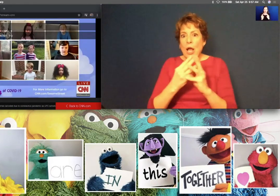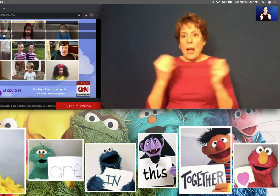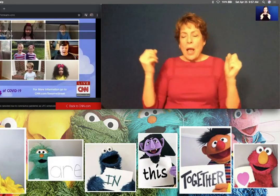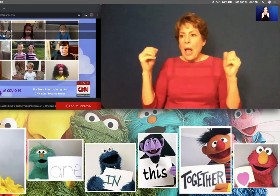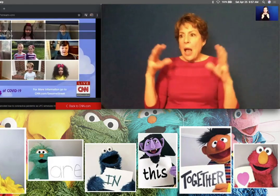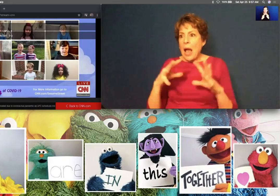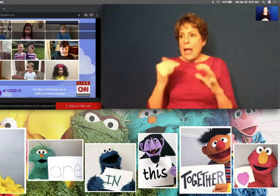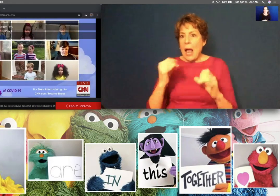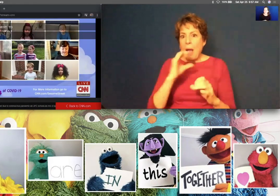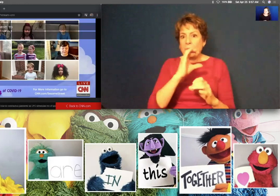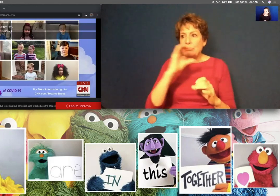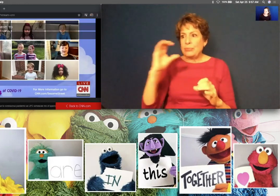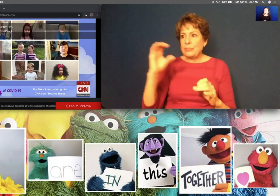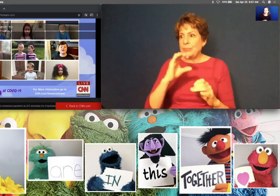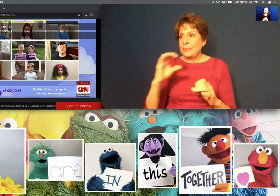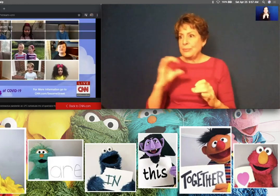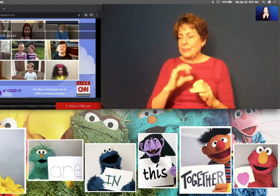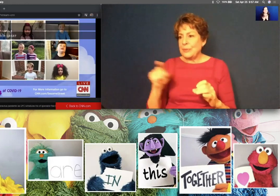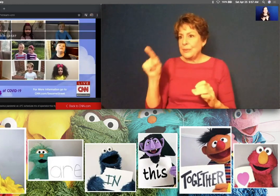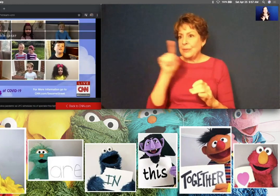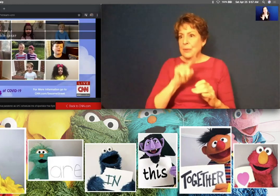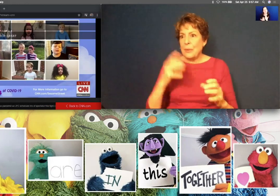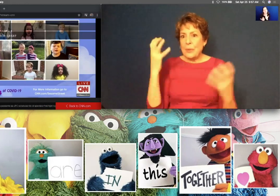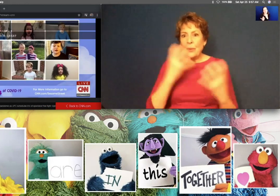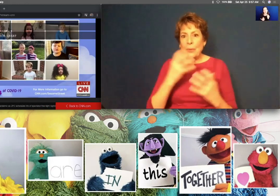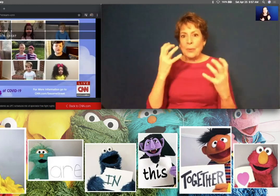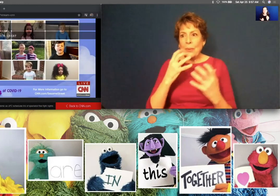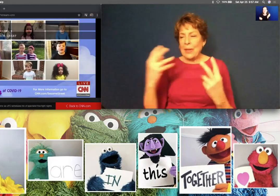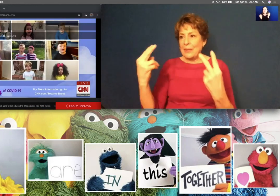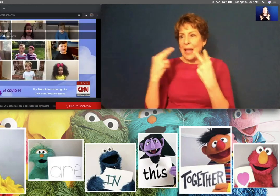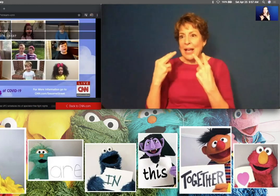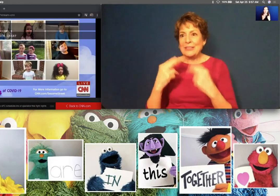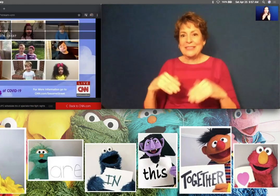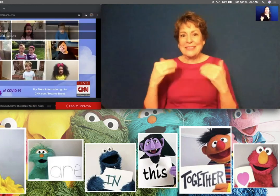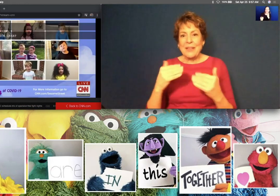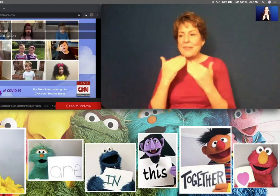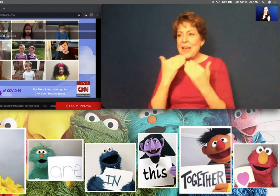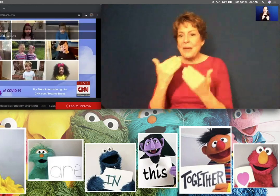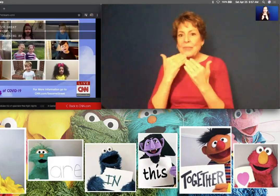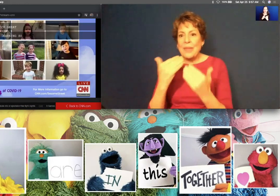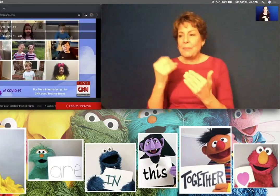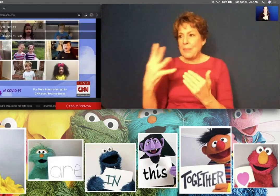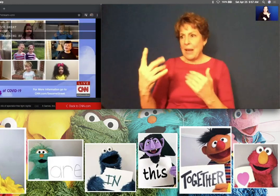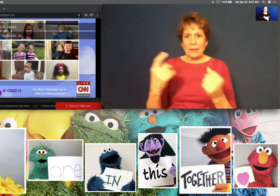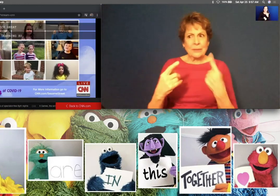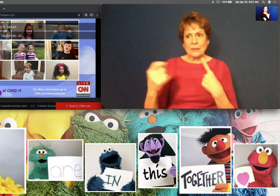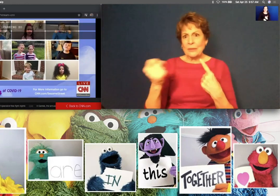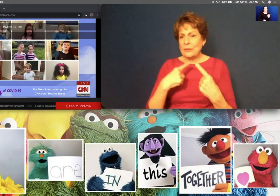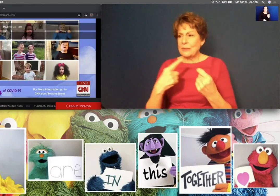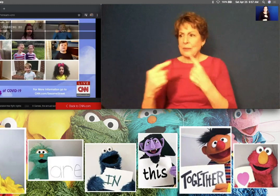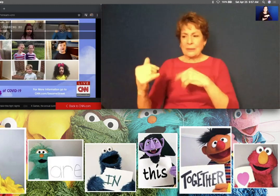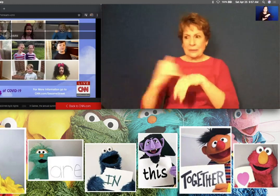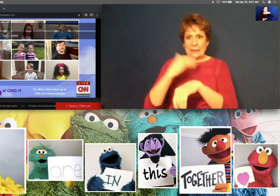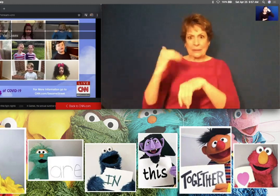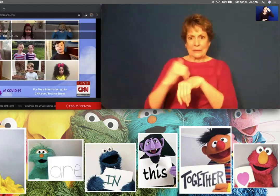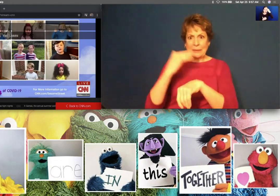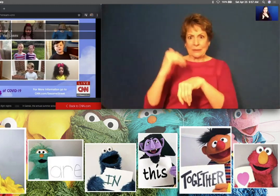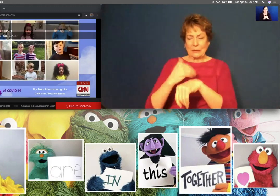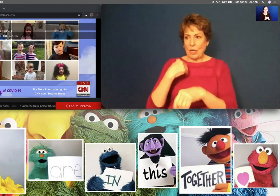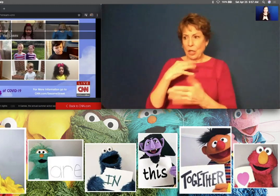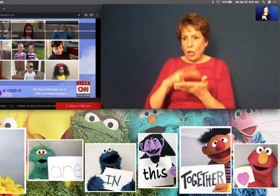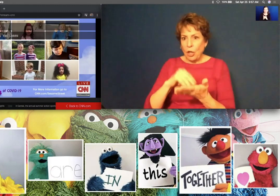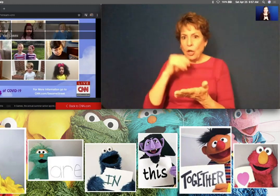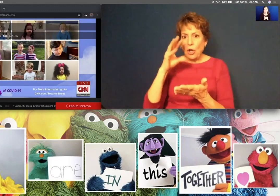have submitted such great questions, and we are learning so much together. Speaking of learning, children